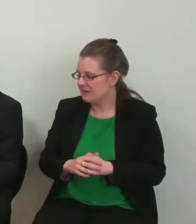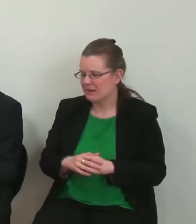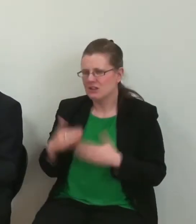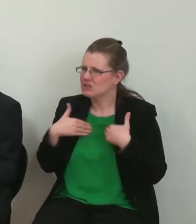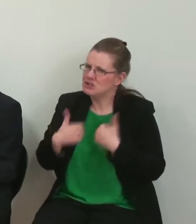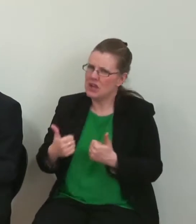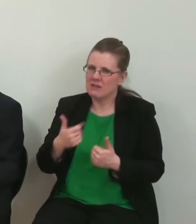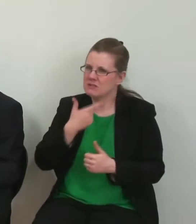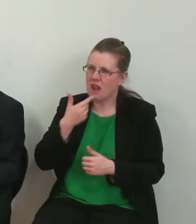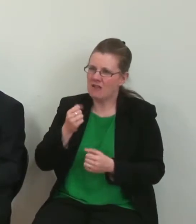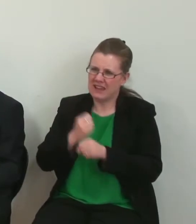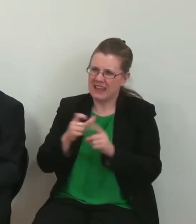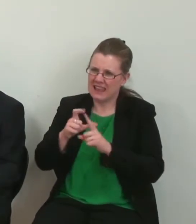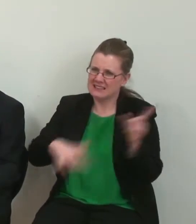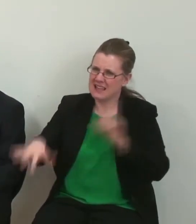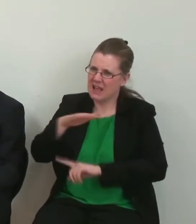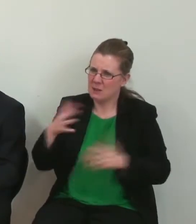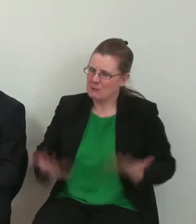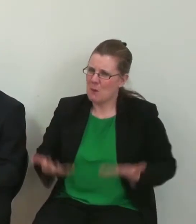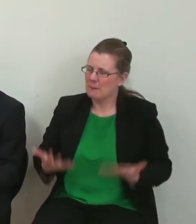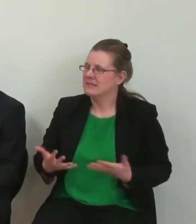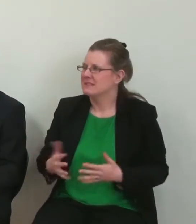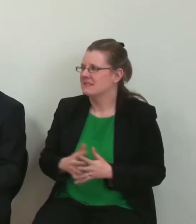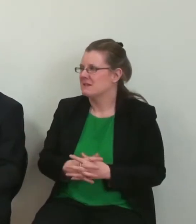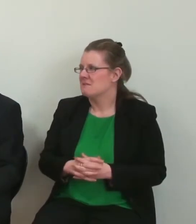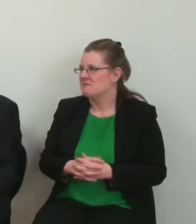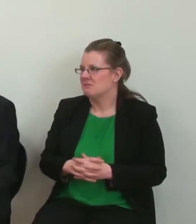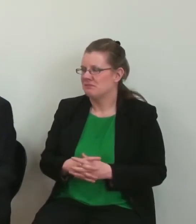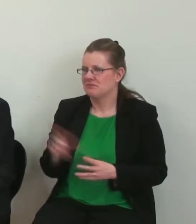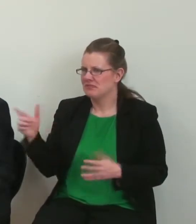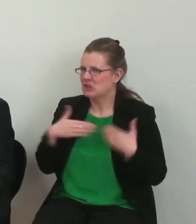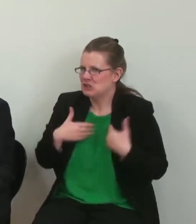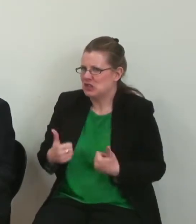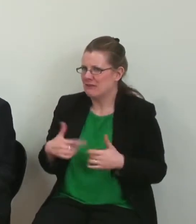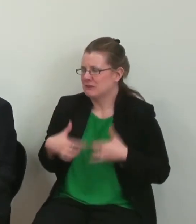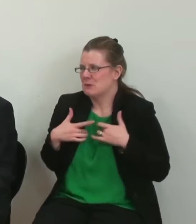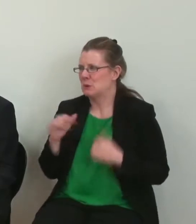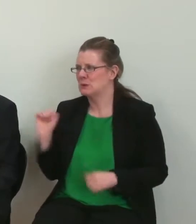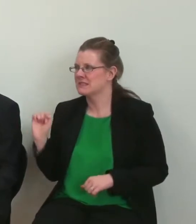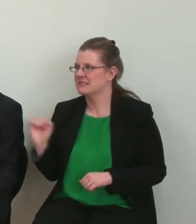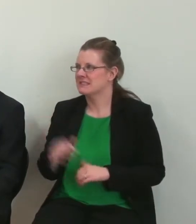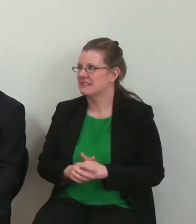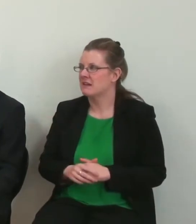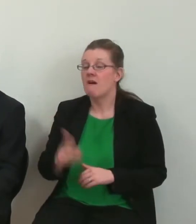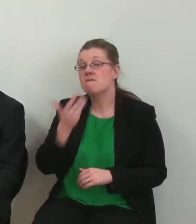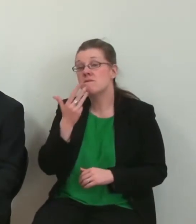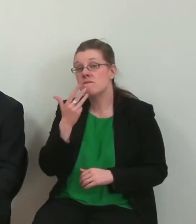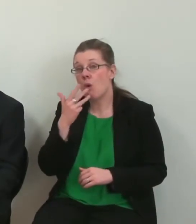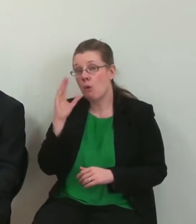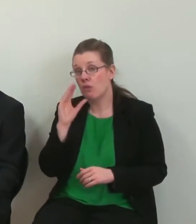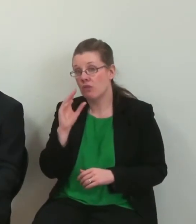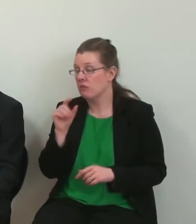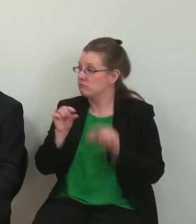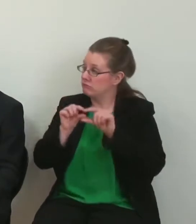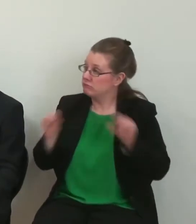generous. It's lovely in Gateshead right now, so that's why we're in a generous mood. Okay, so the fourth prompt is: